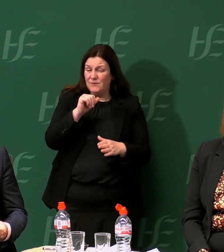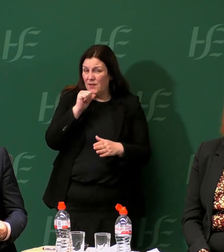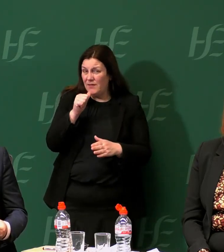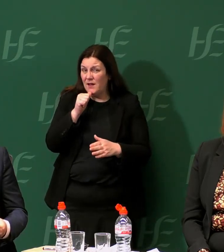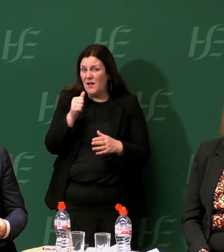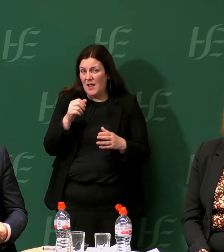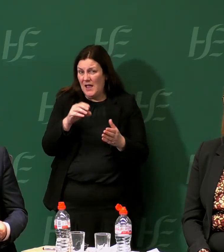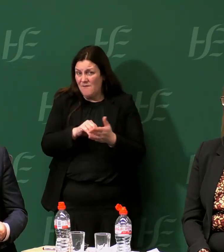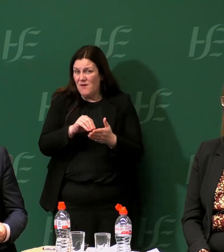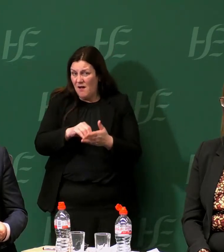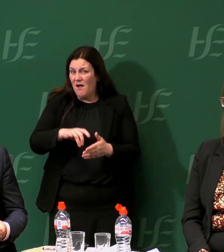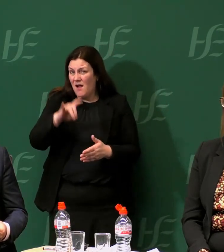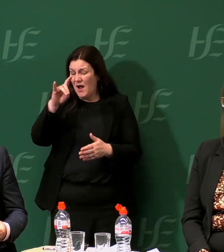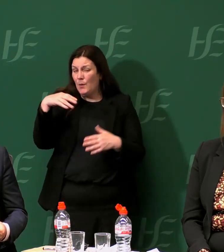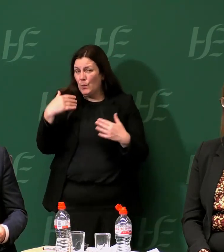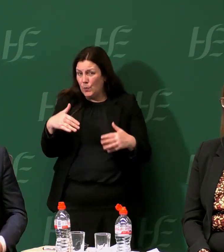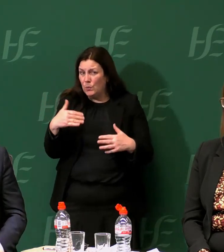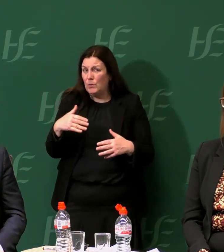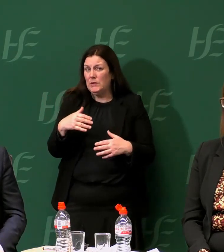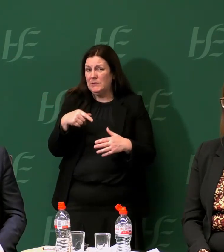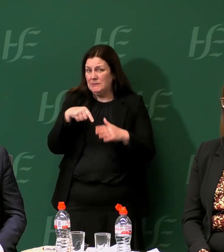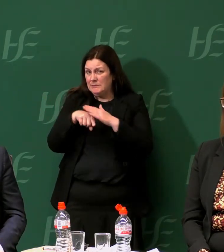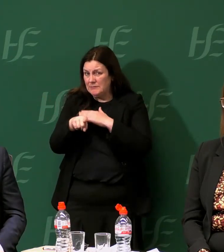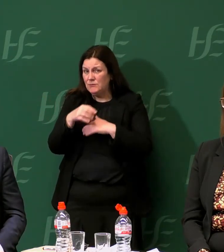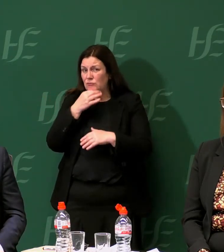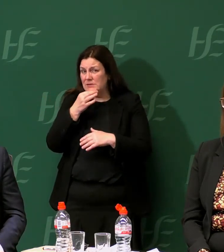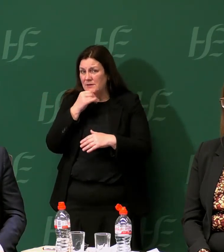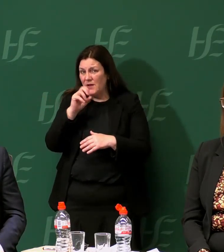much higher potential of ending up in ICU.